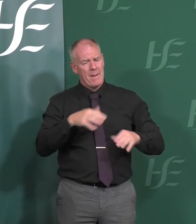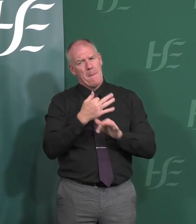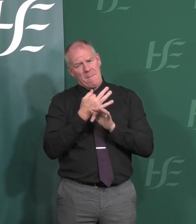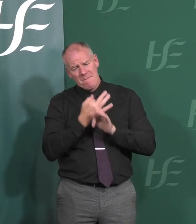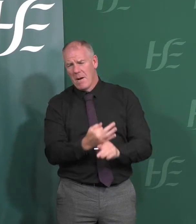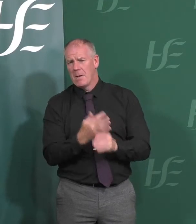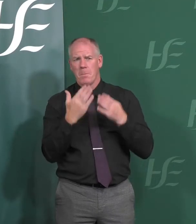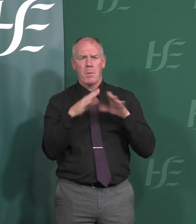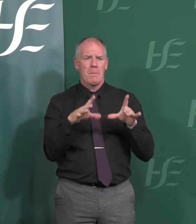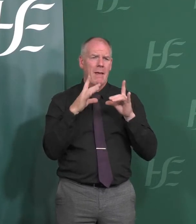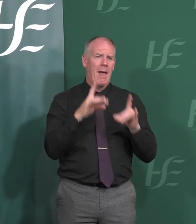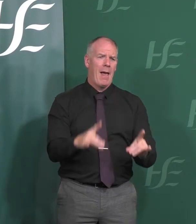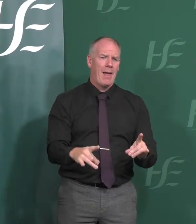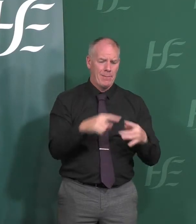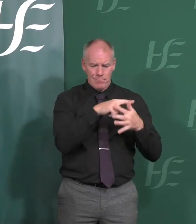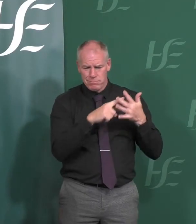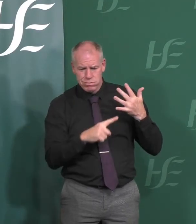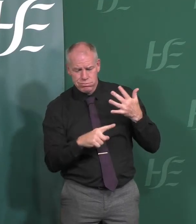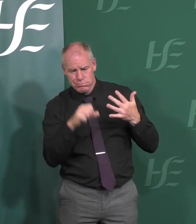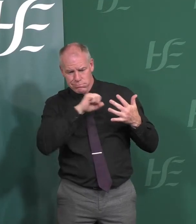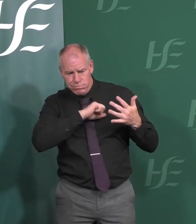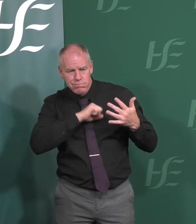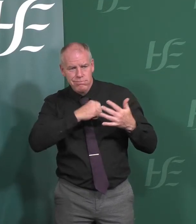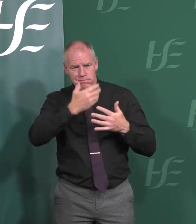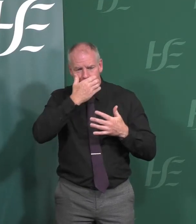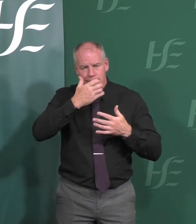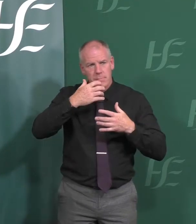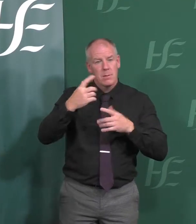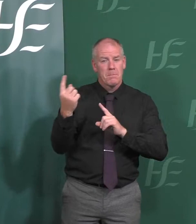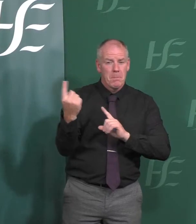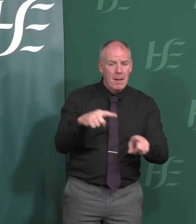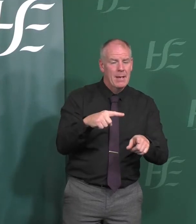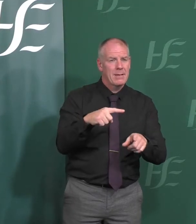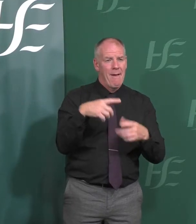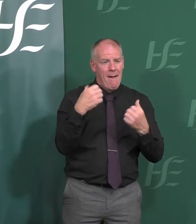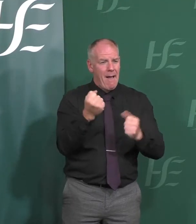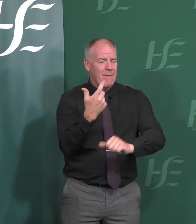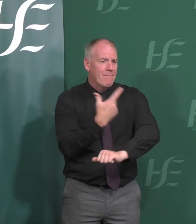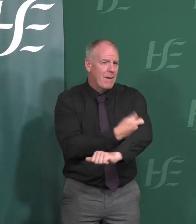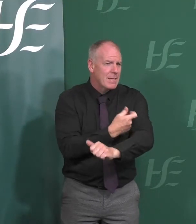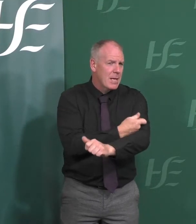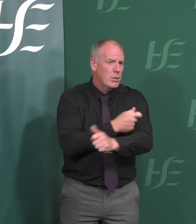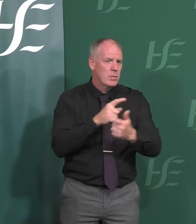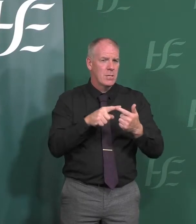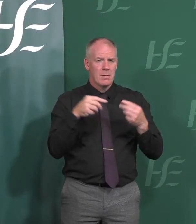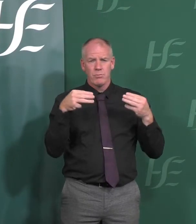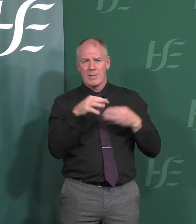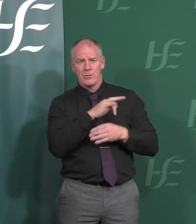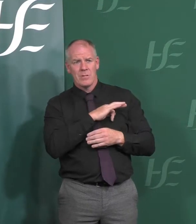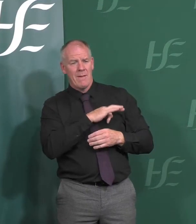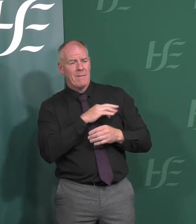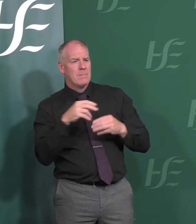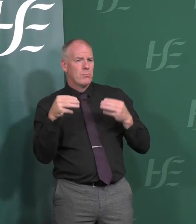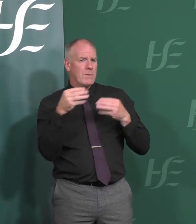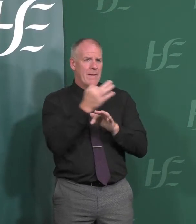health measures, continue to come forward for a vaccination, protect yourself, your family and